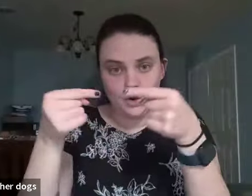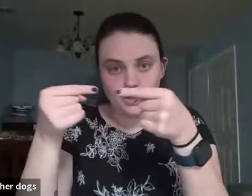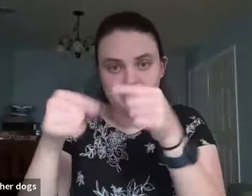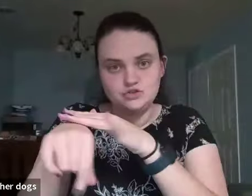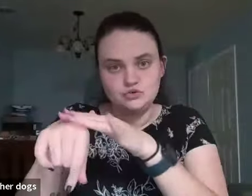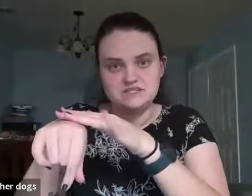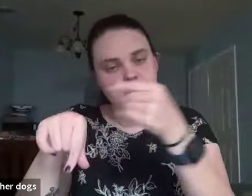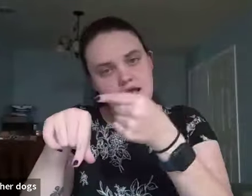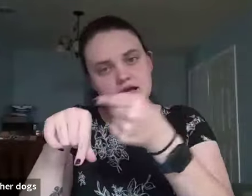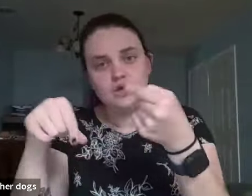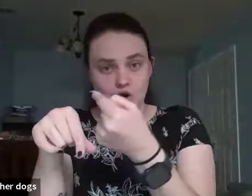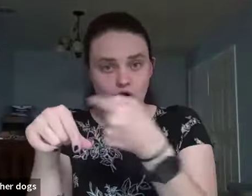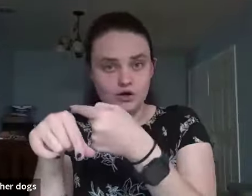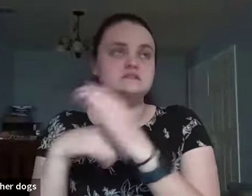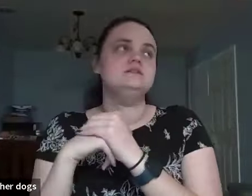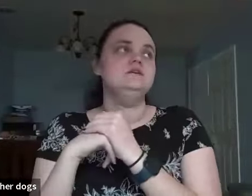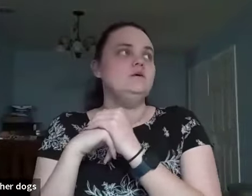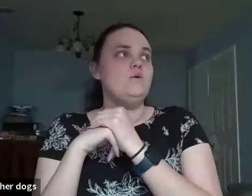go hurt, like towards their hand, hurt,